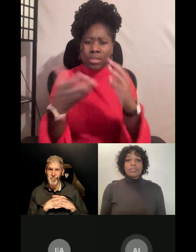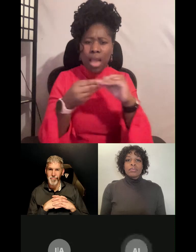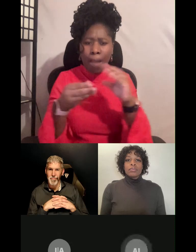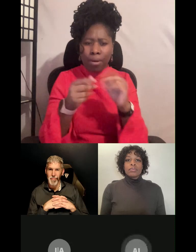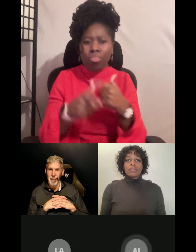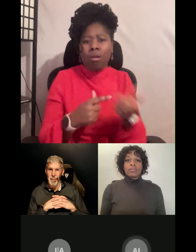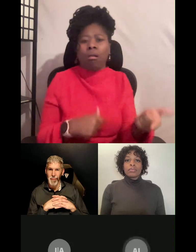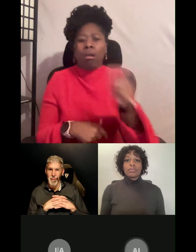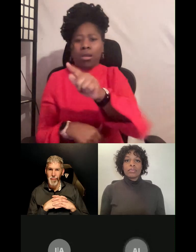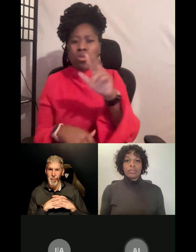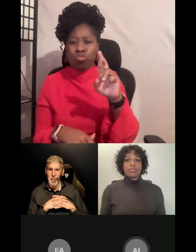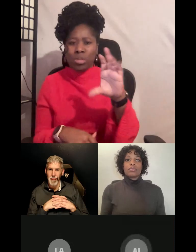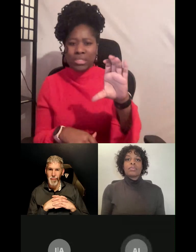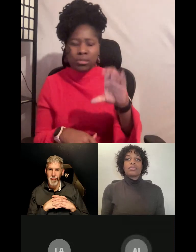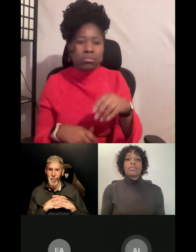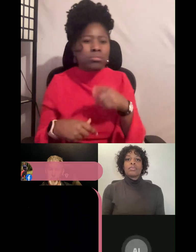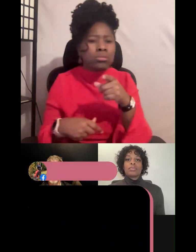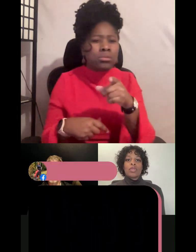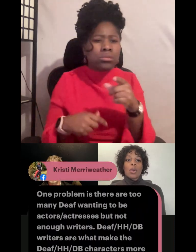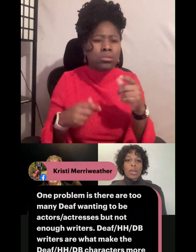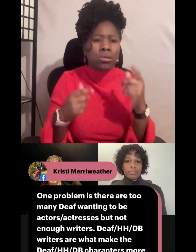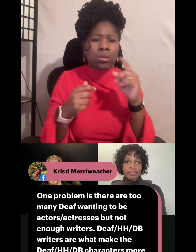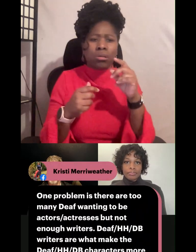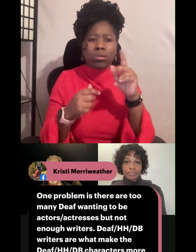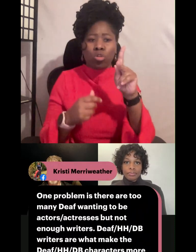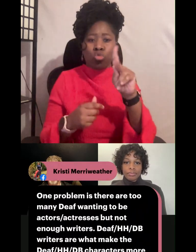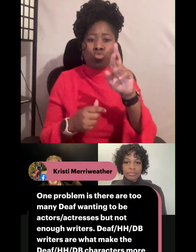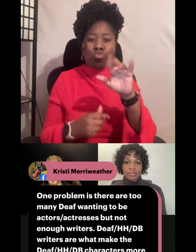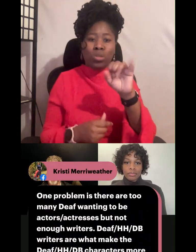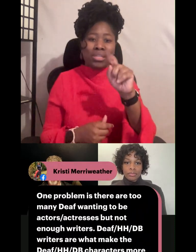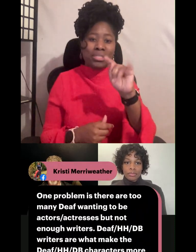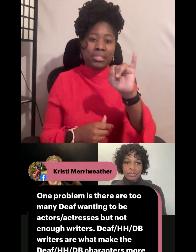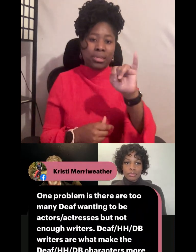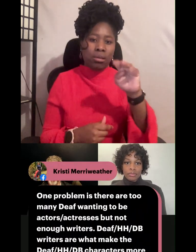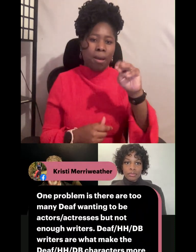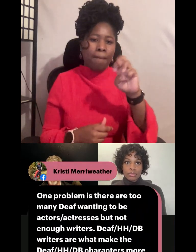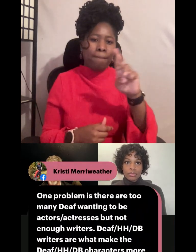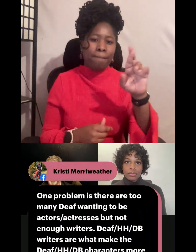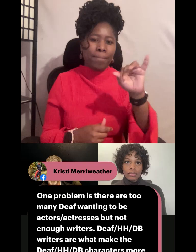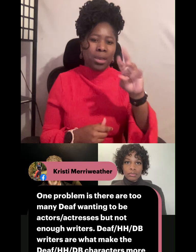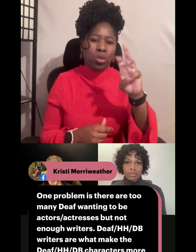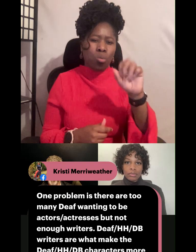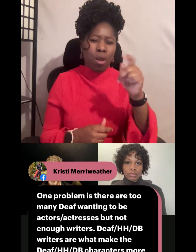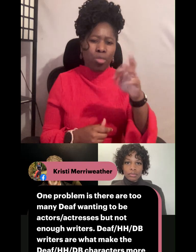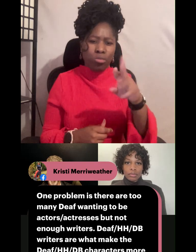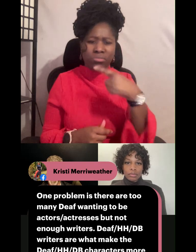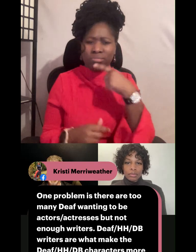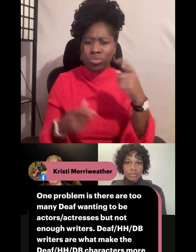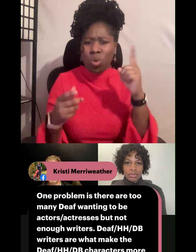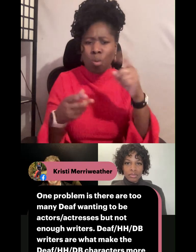Thank you for moving me up. I saw the audience had something, but